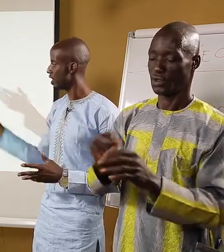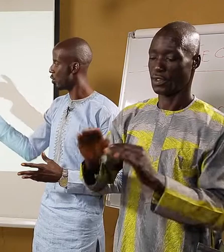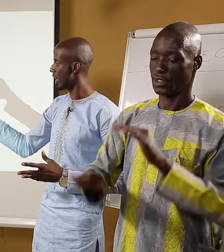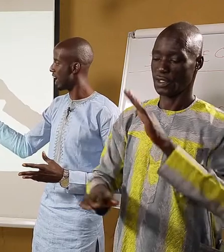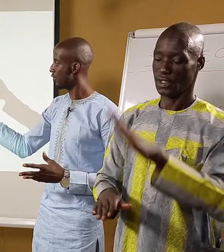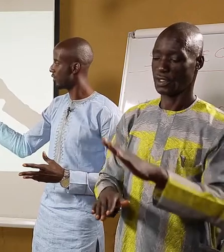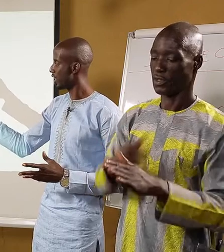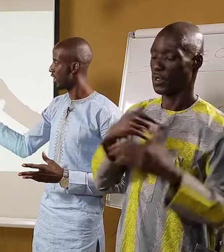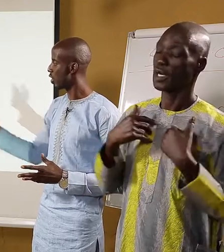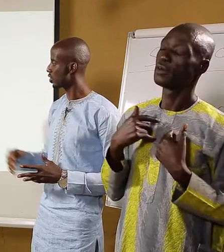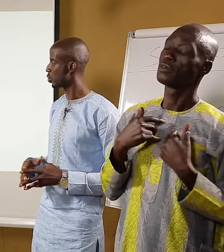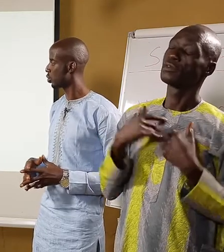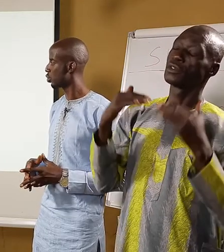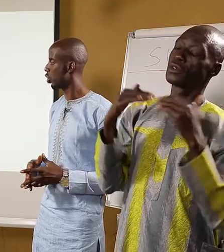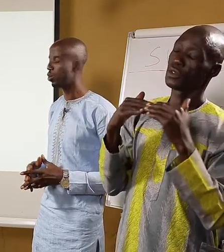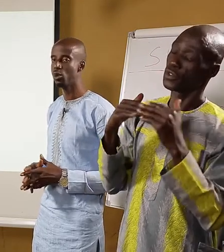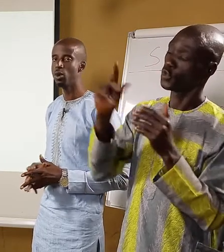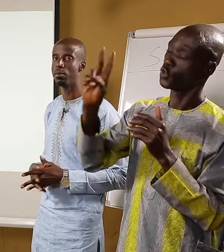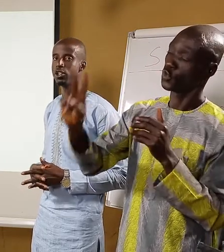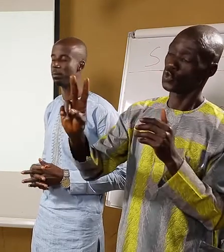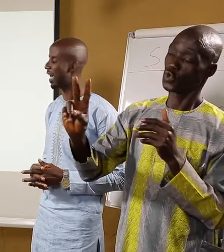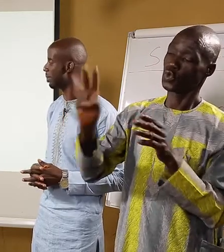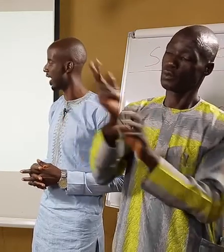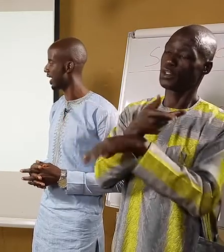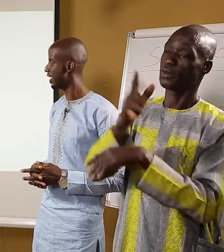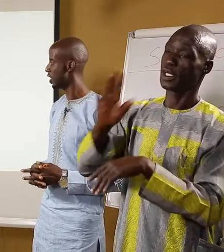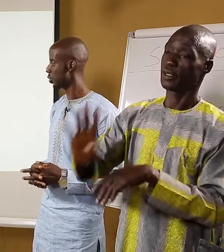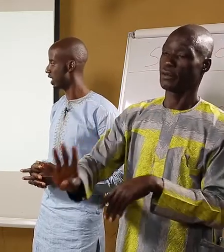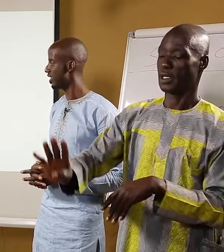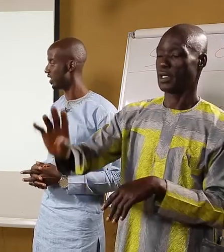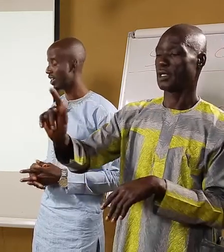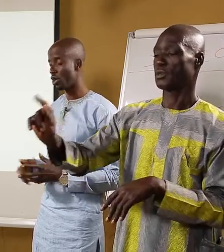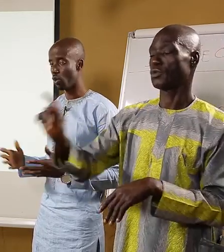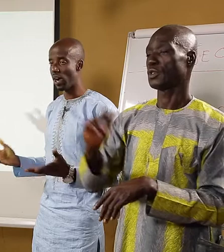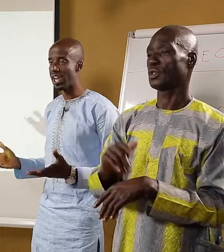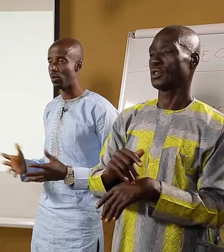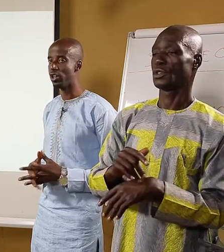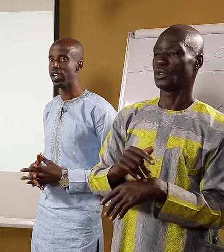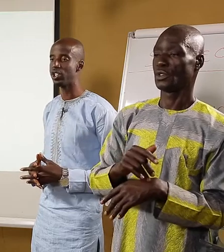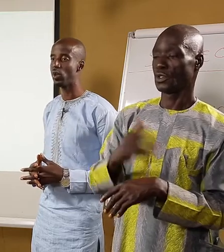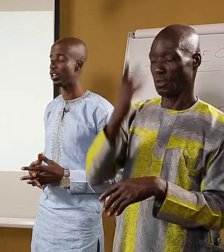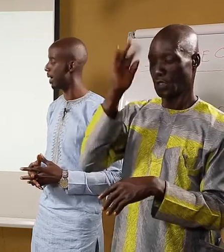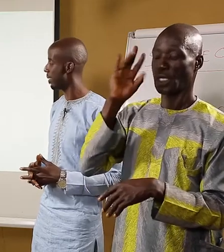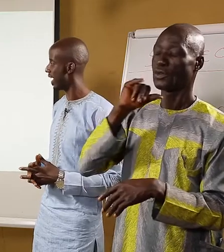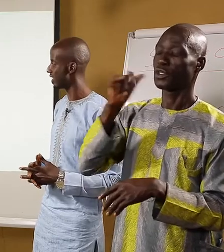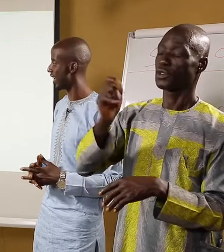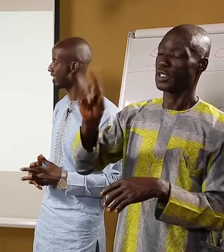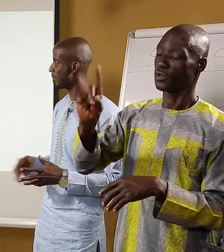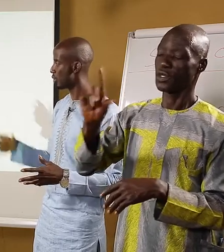left? We have equals to 2 multiplied by 20. Why are we not writing 1?